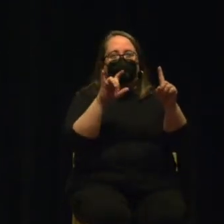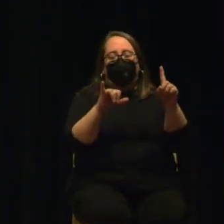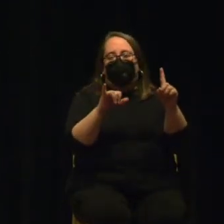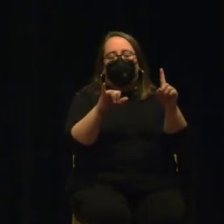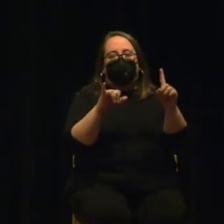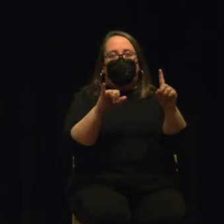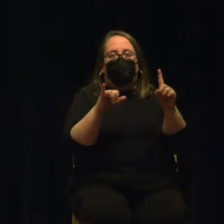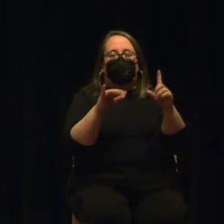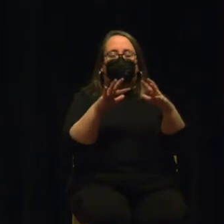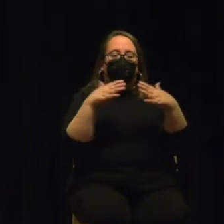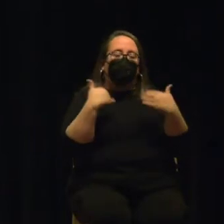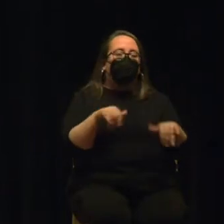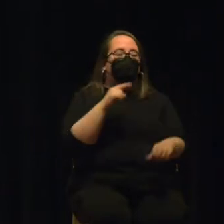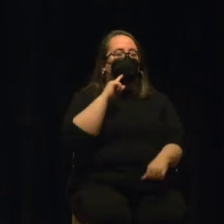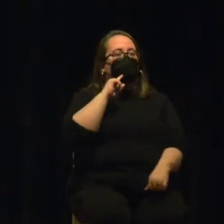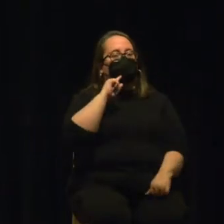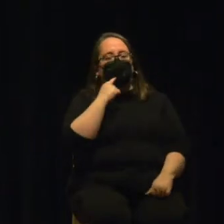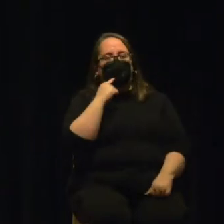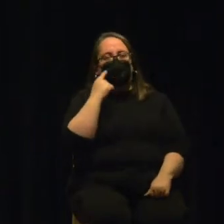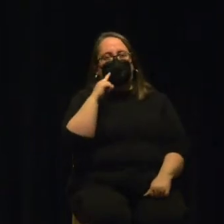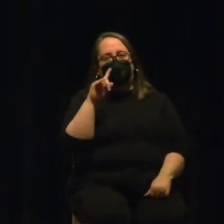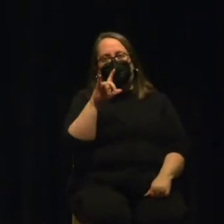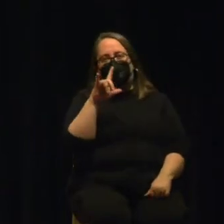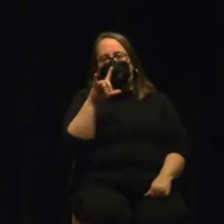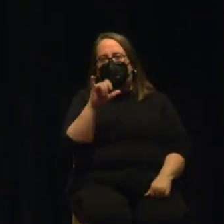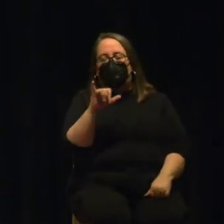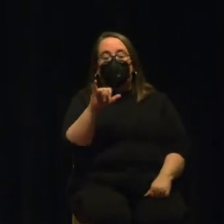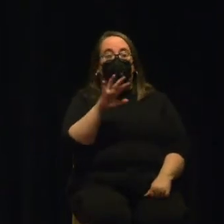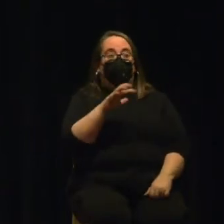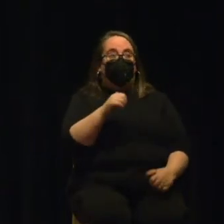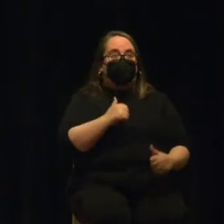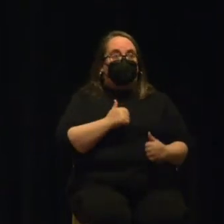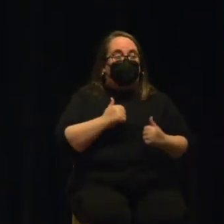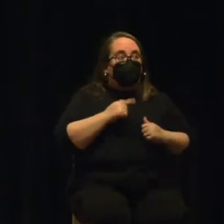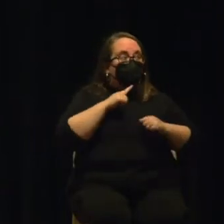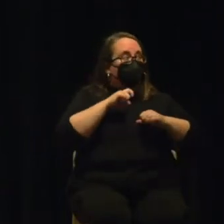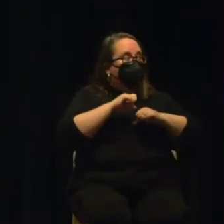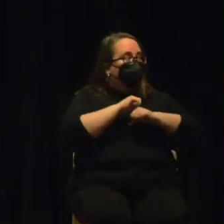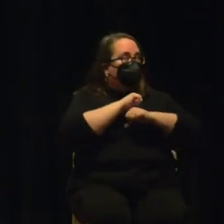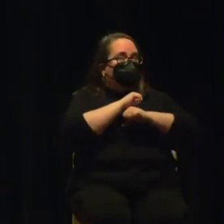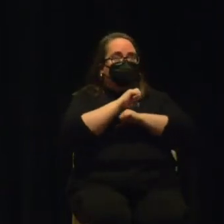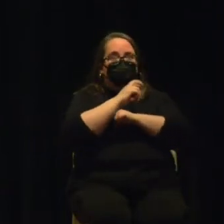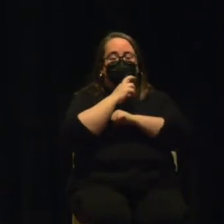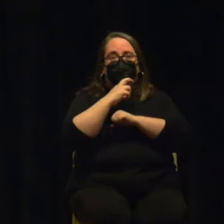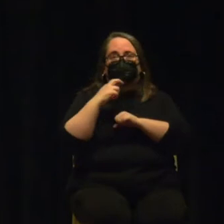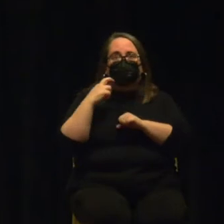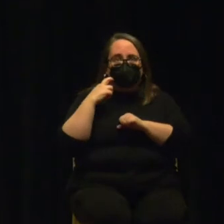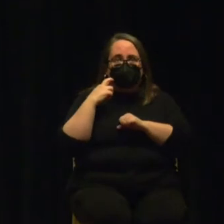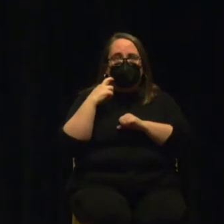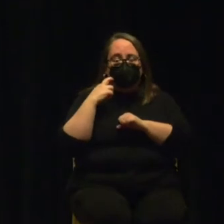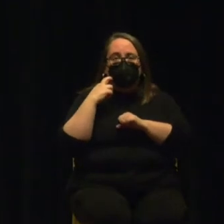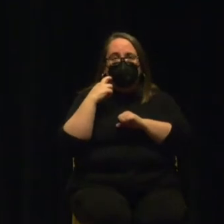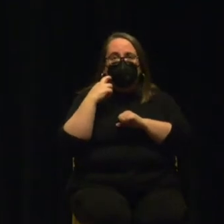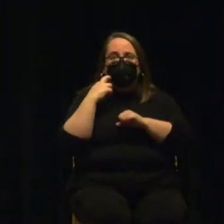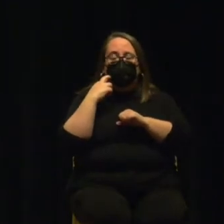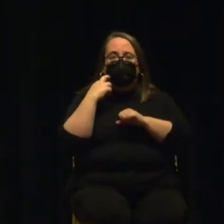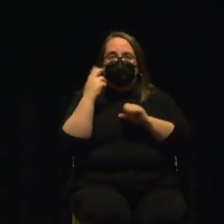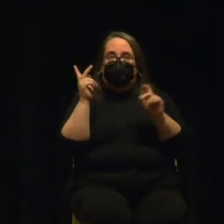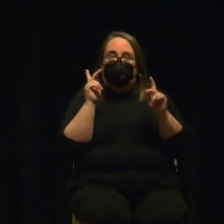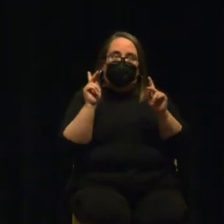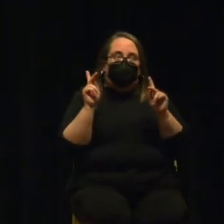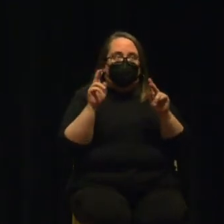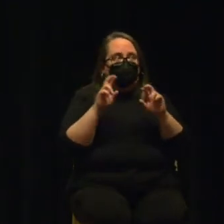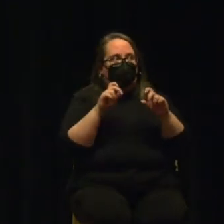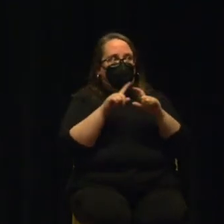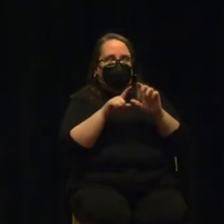how intense it really was. Like, that his life was really being put on the line. Right. You know, every